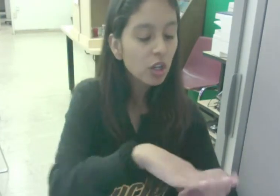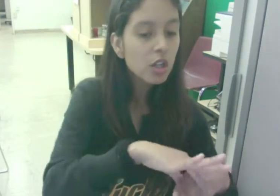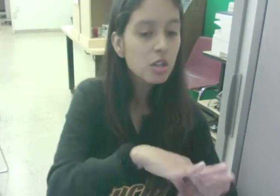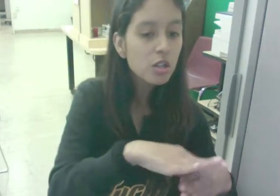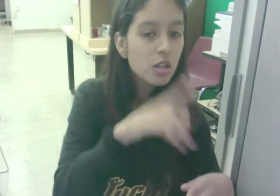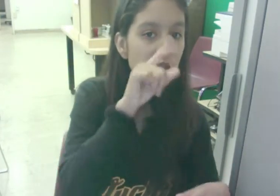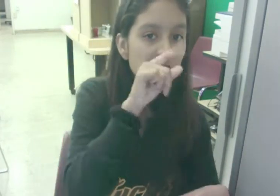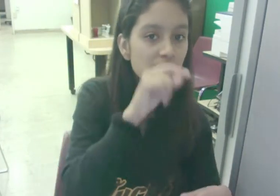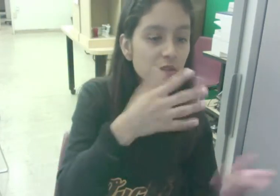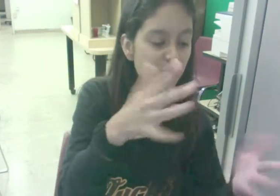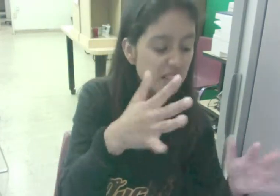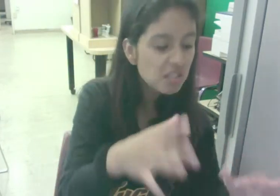a nice dinner.